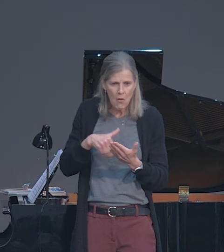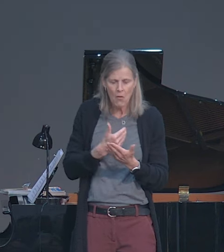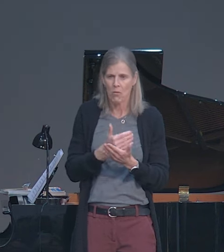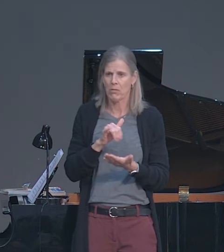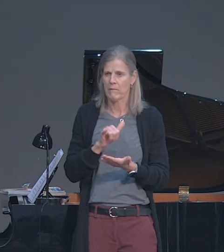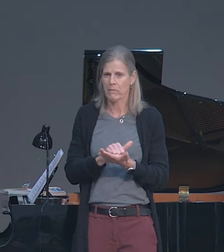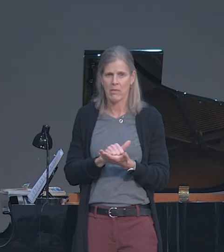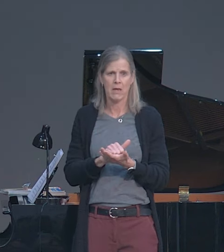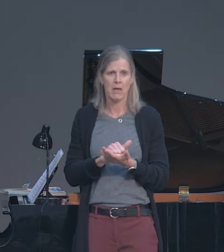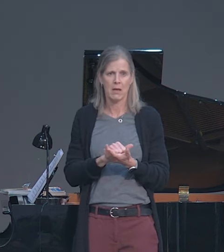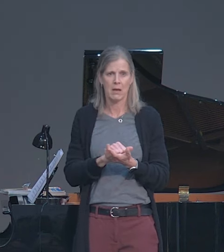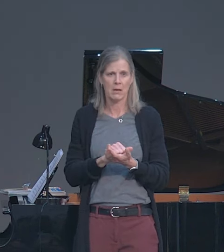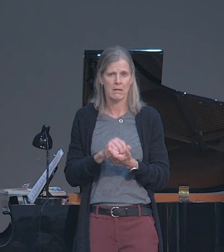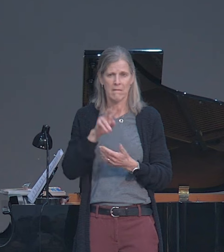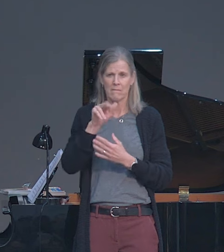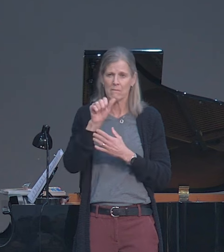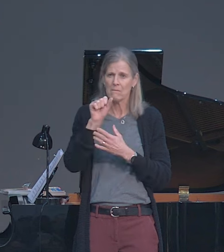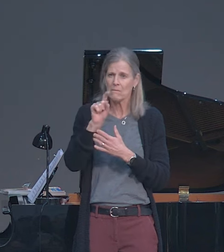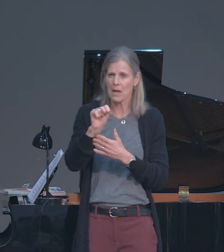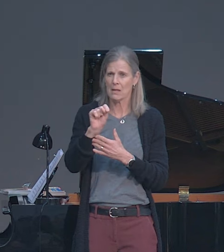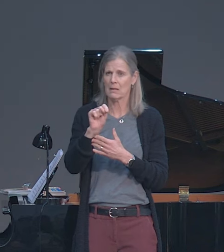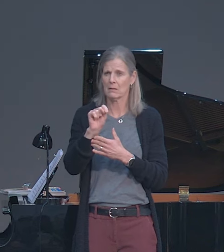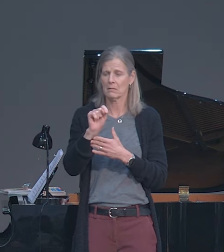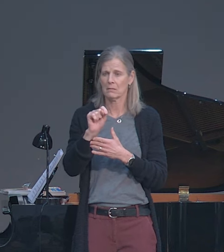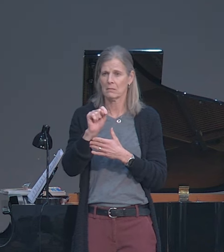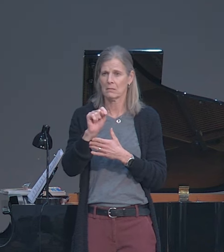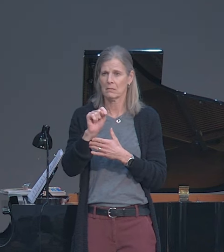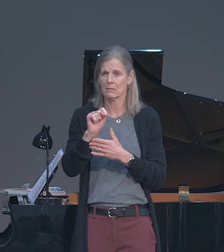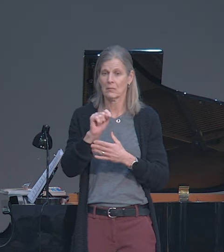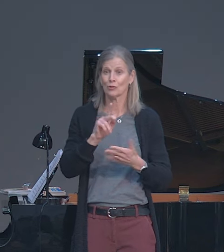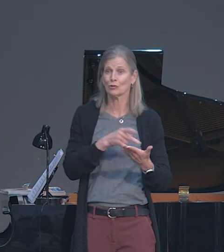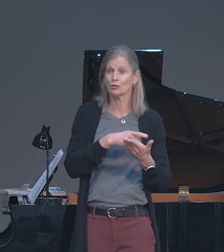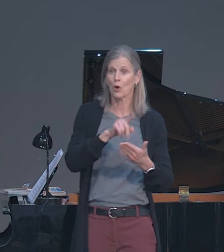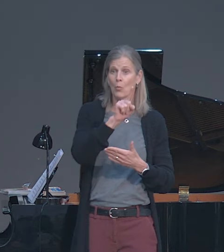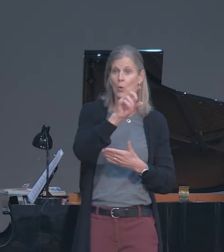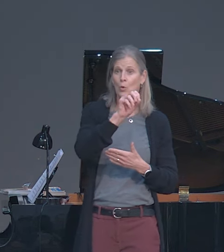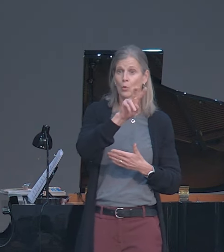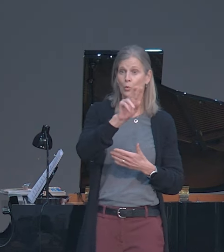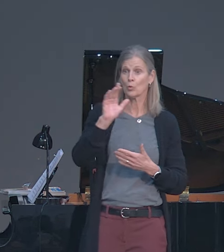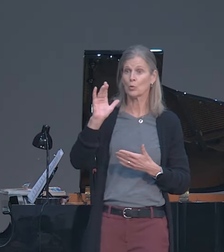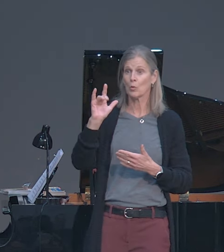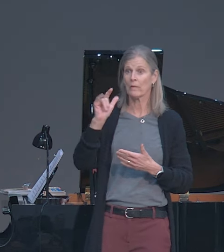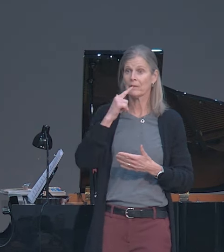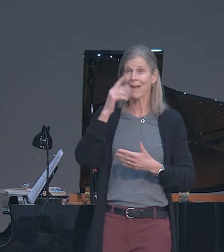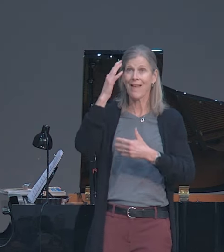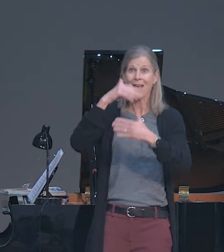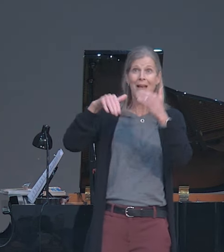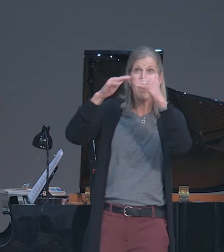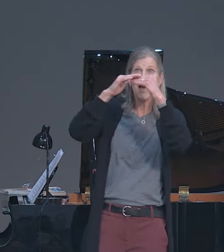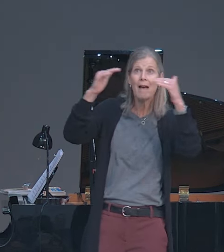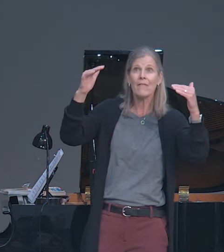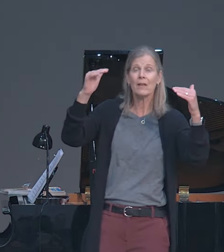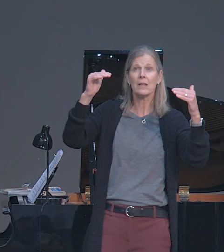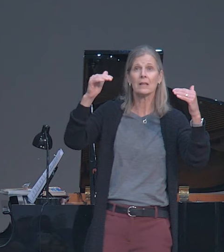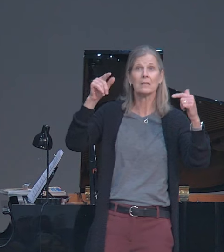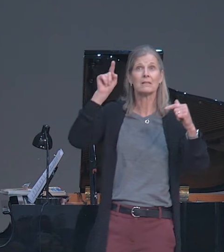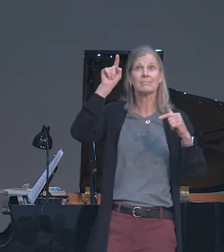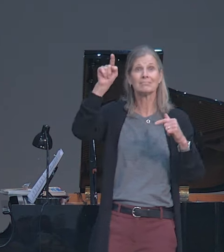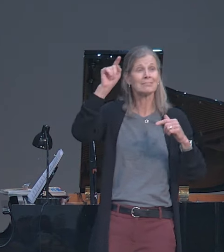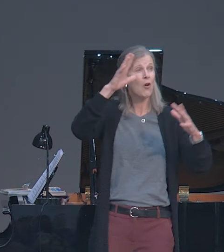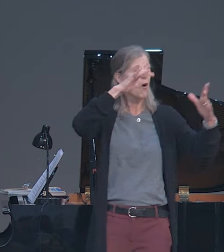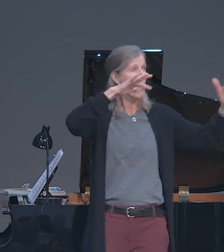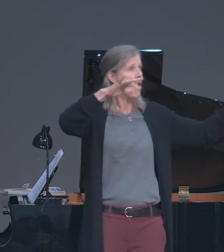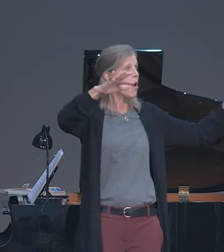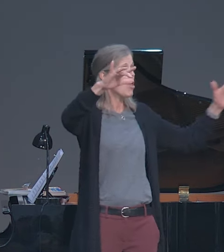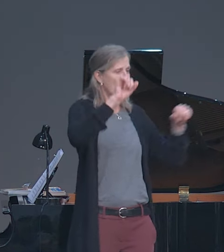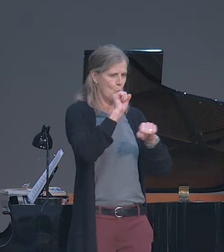this. And I was right in that thinking because Psalm 102, verse 25 says, the heavens are the work